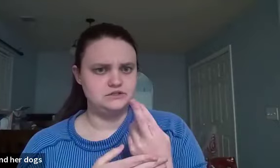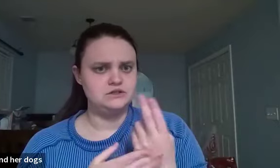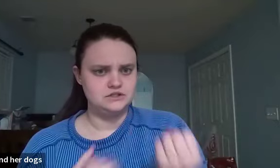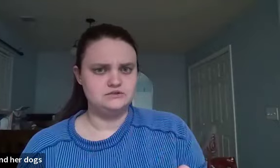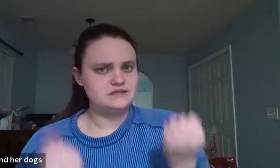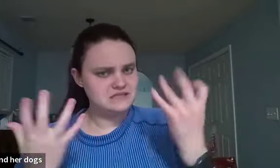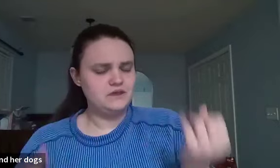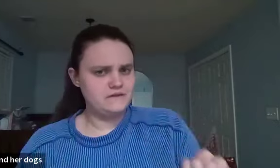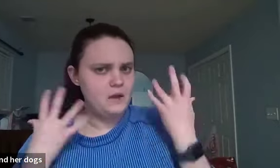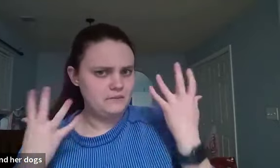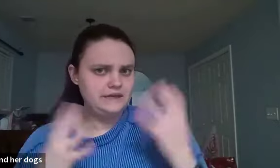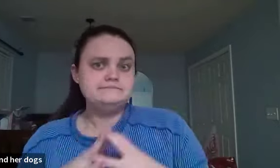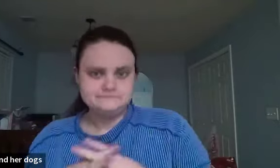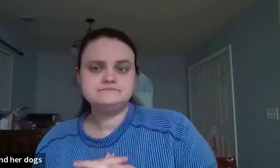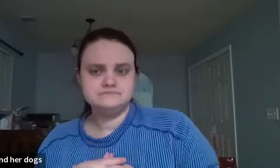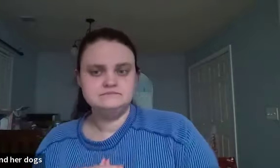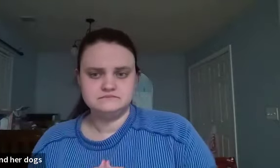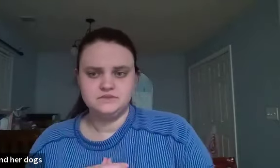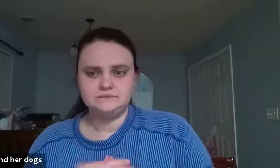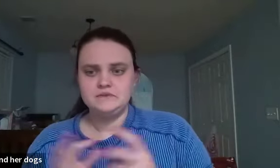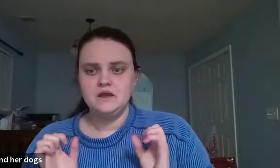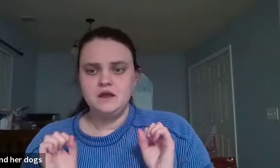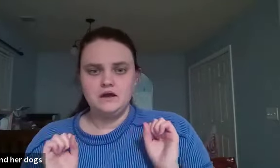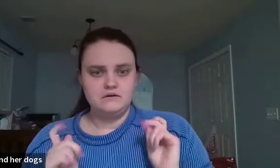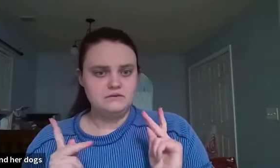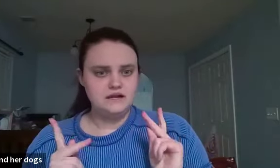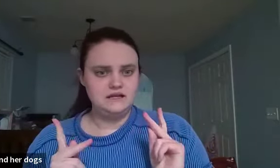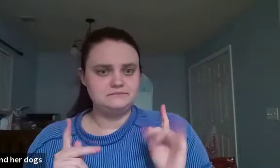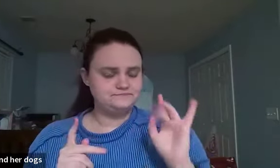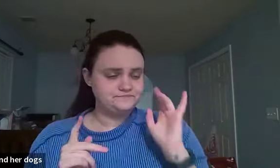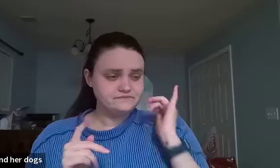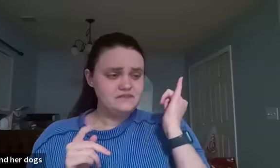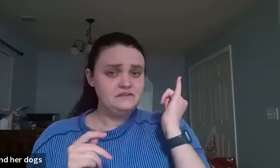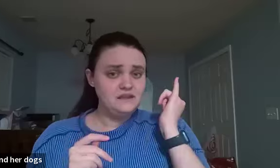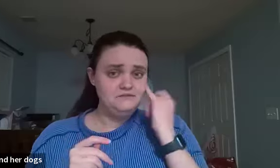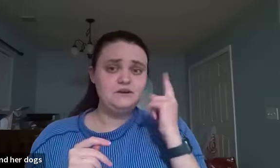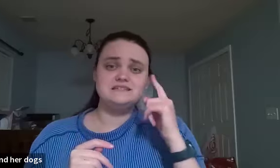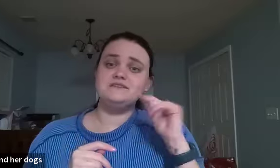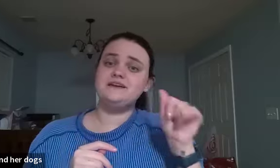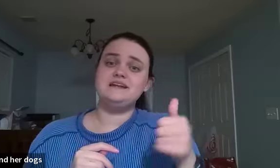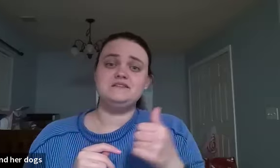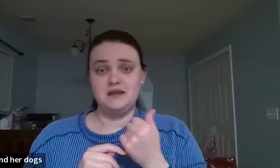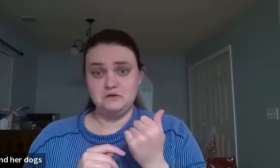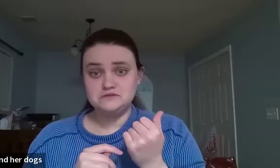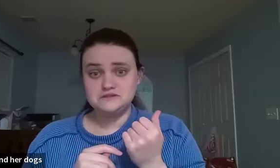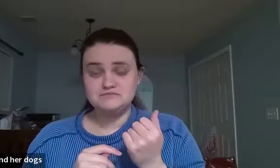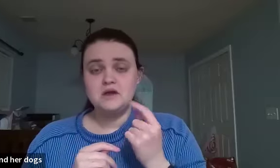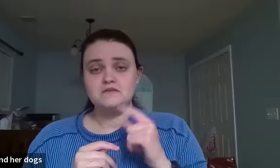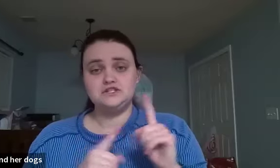WH. So it's the same thing, the how many. But alrighty. If you guys think of anything else that